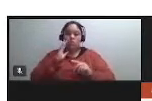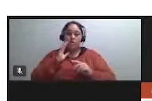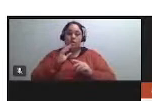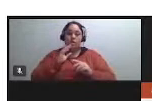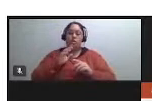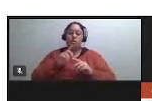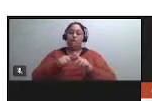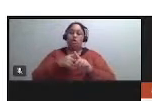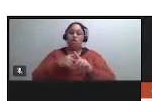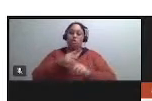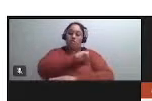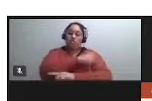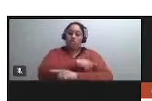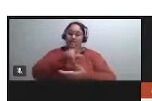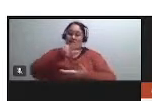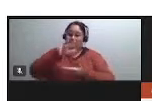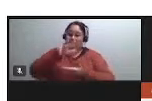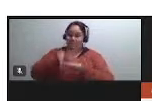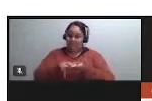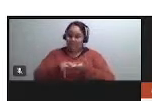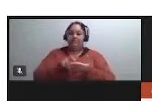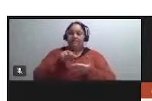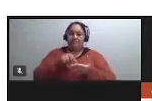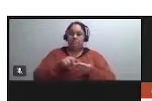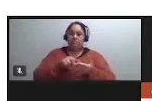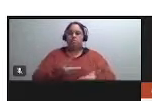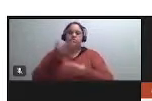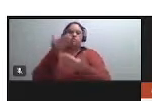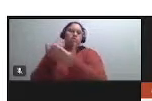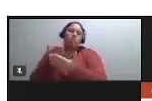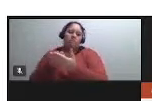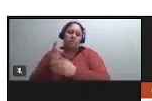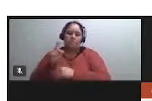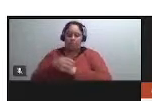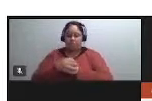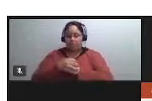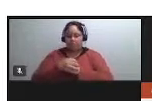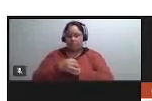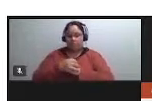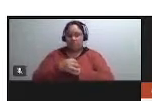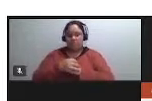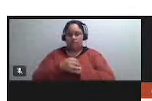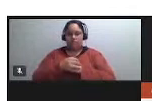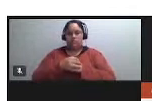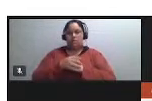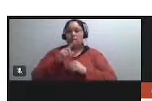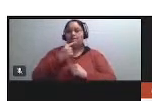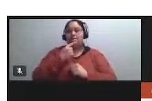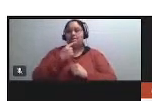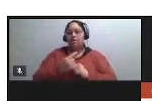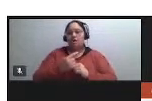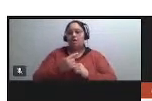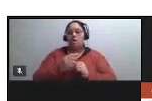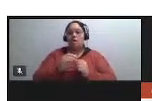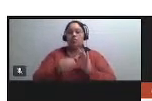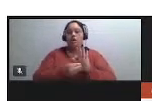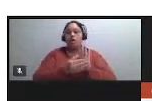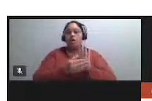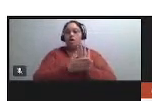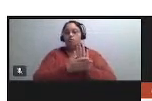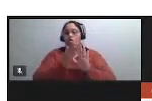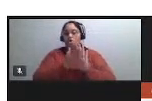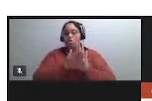executive authority has approved it, to then ensure that it is tabled. I wish to mention then, as per the note there on the